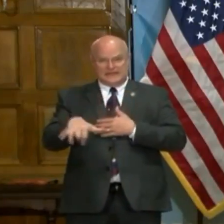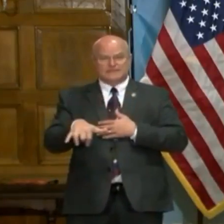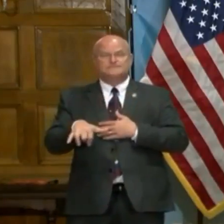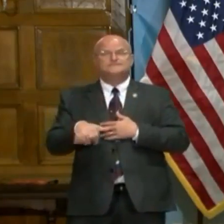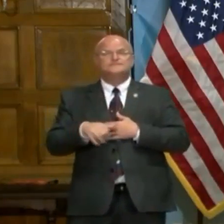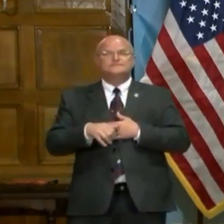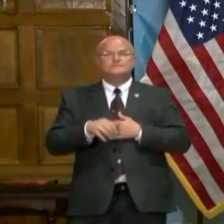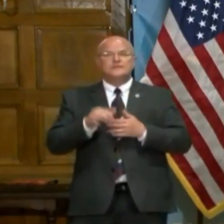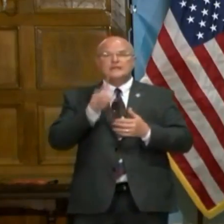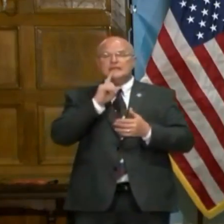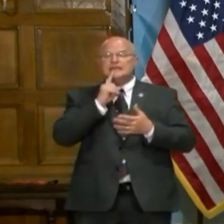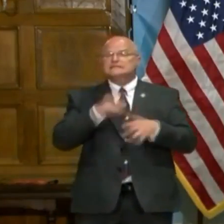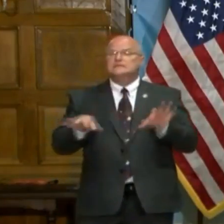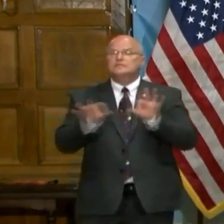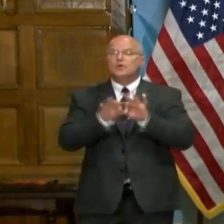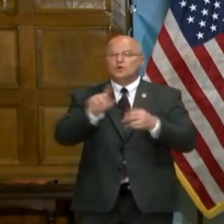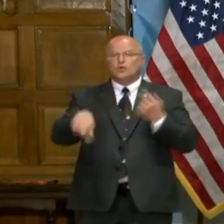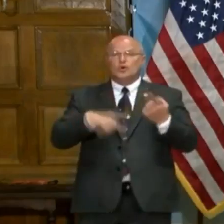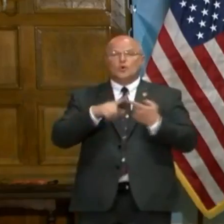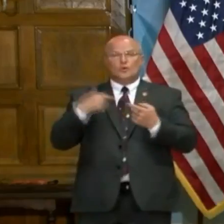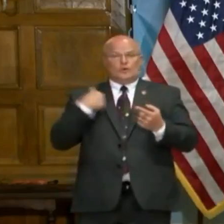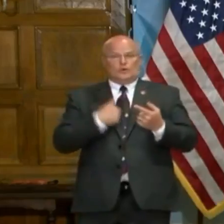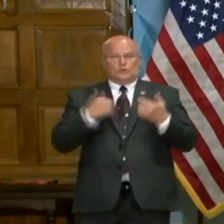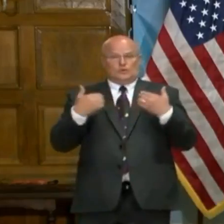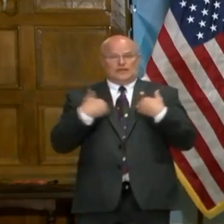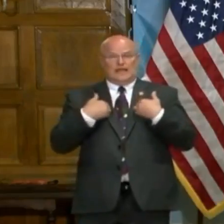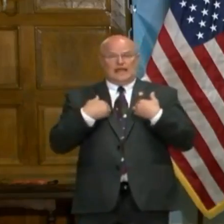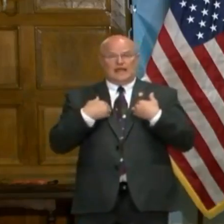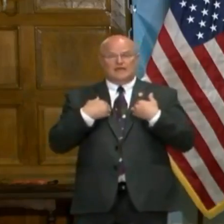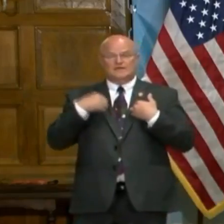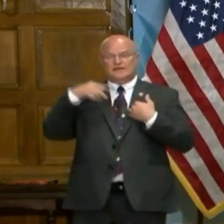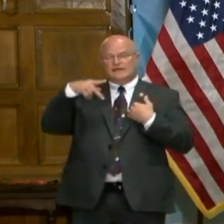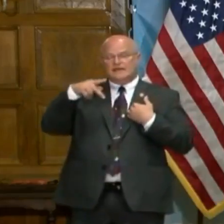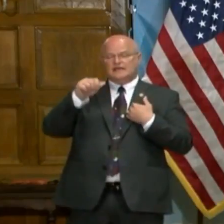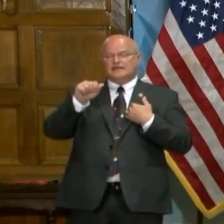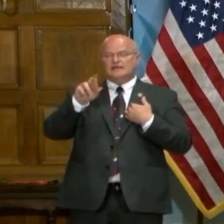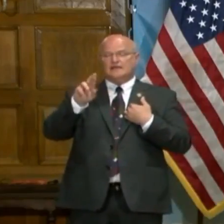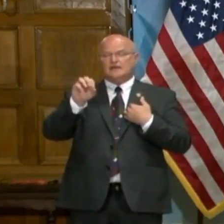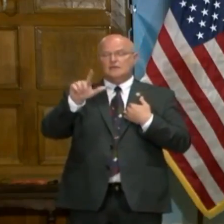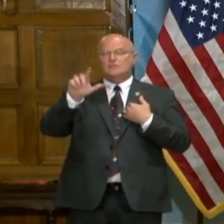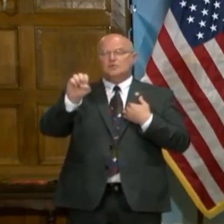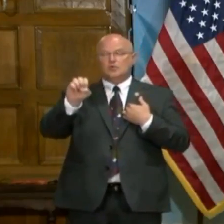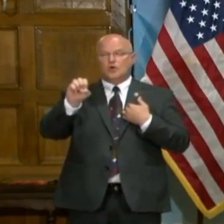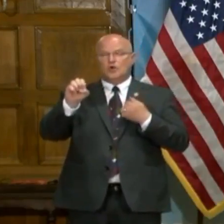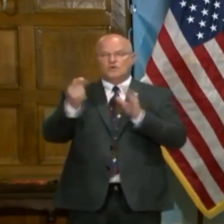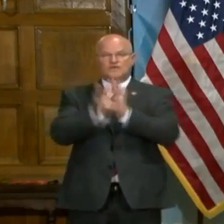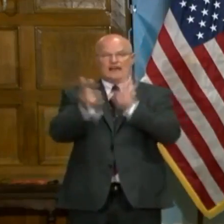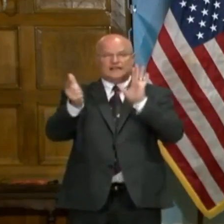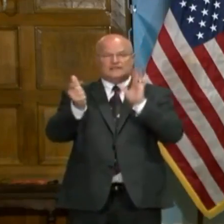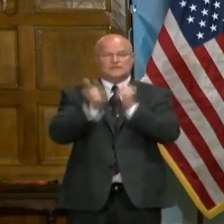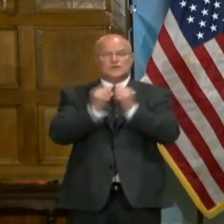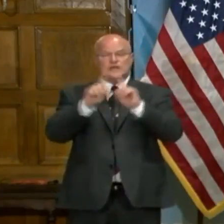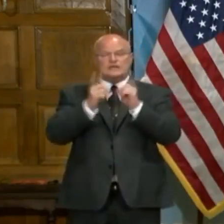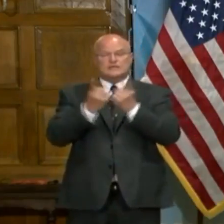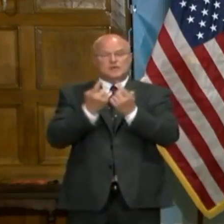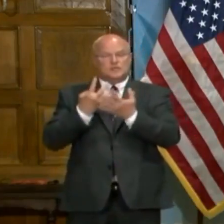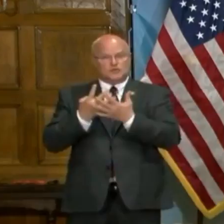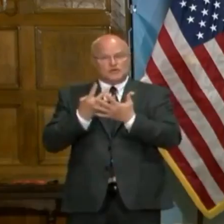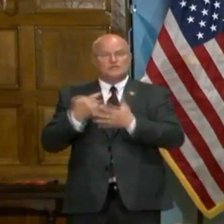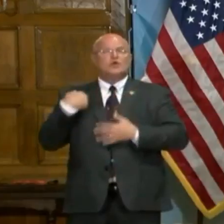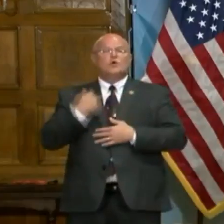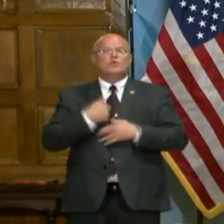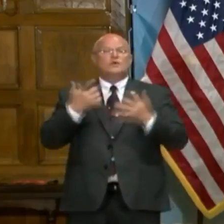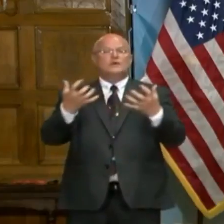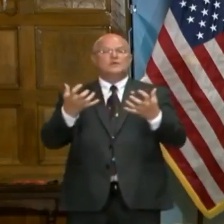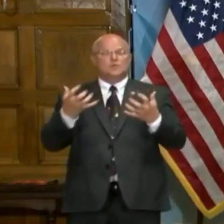that that it's important whenever we have a parole violation with the Department of Corrections and